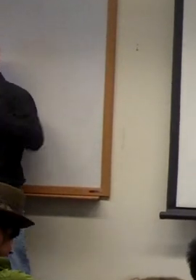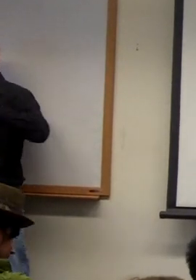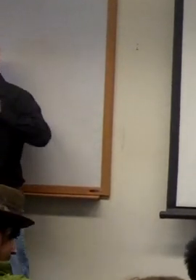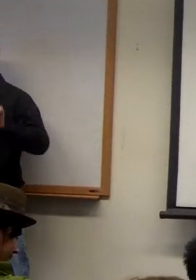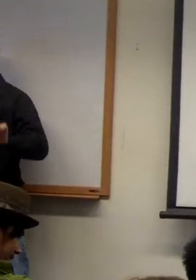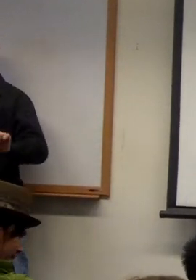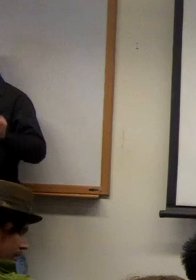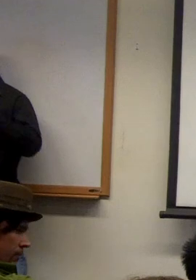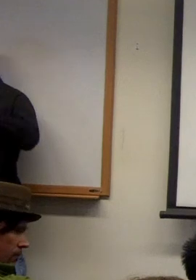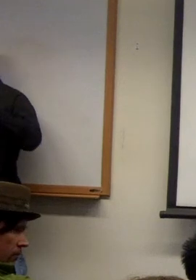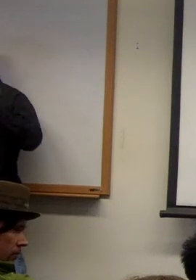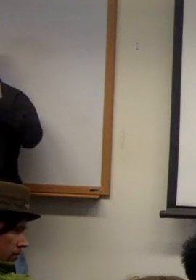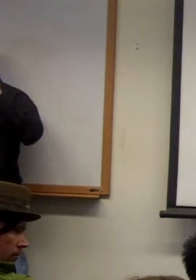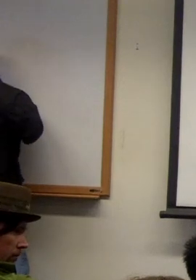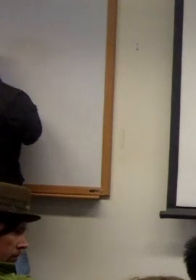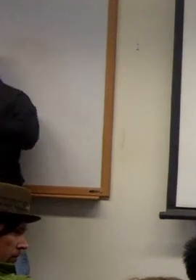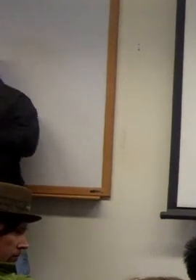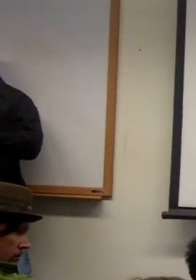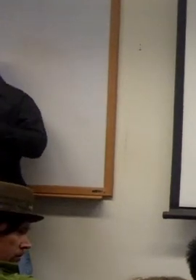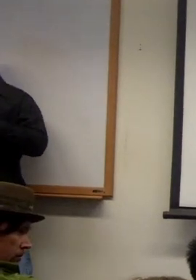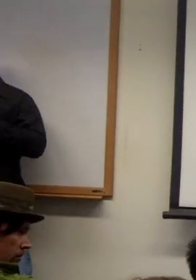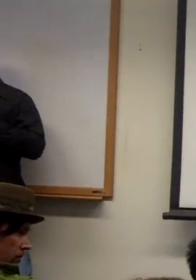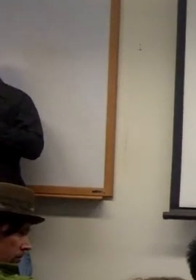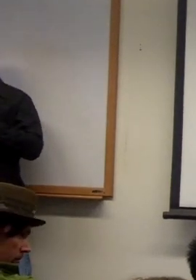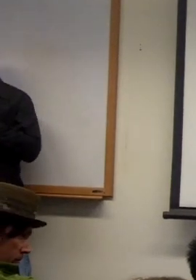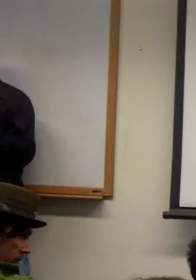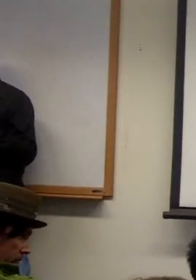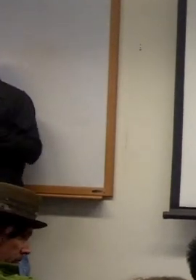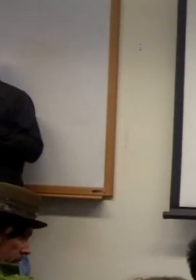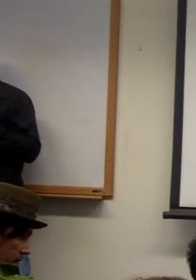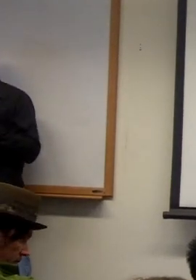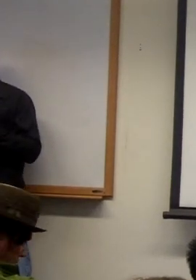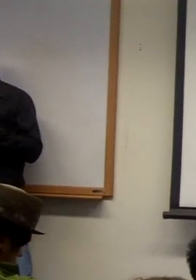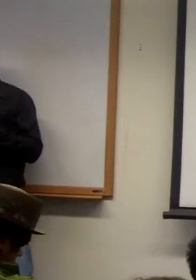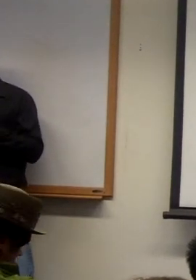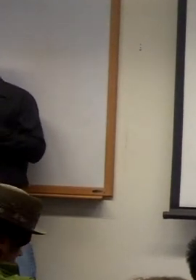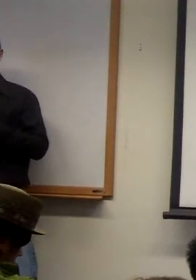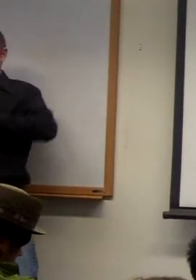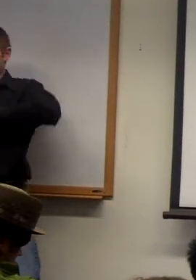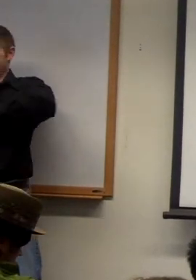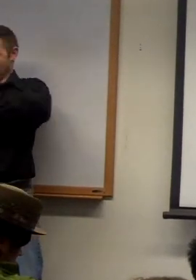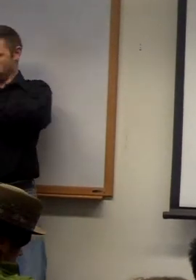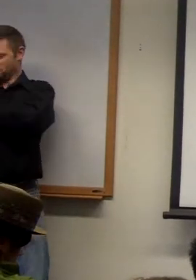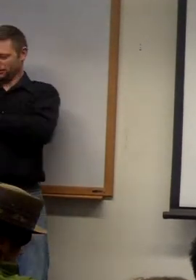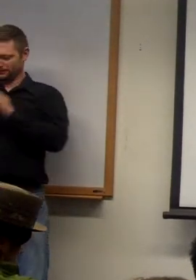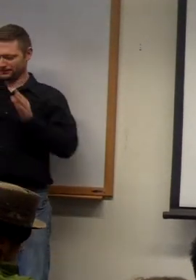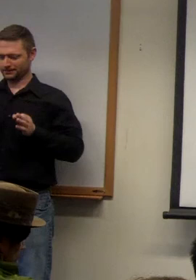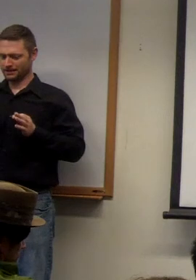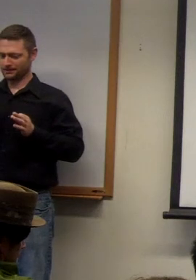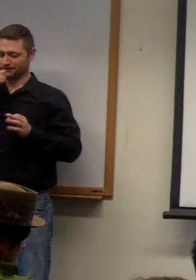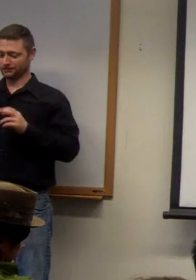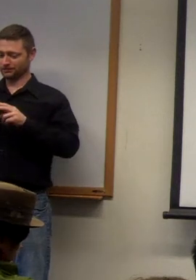she one day decided that she wasn't getting up, and she knew that if she got